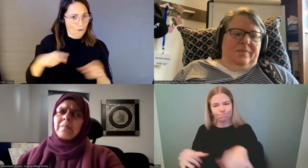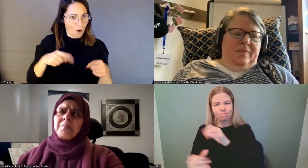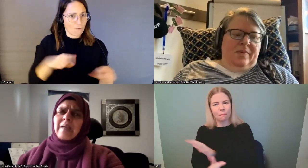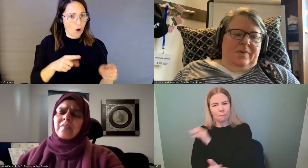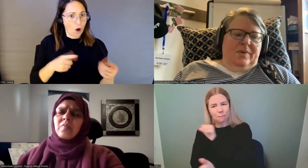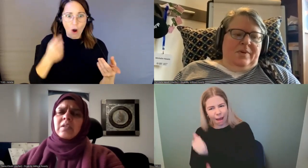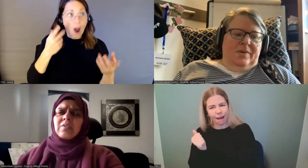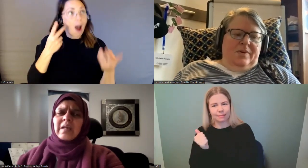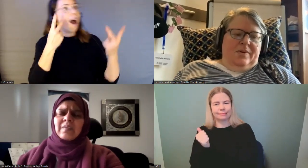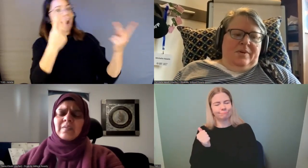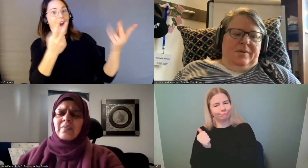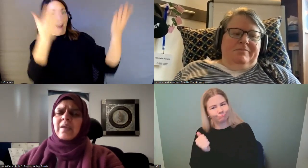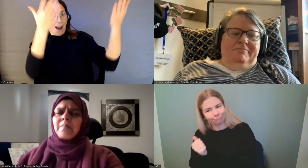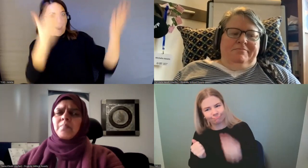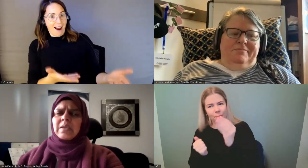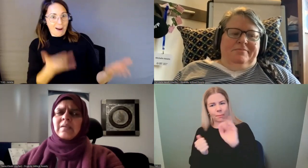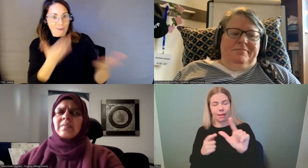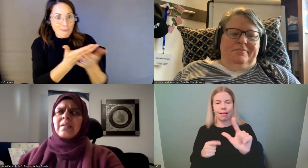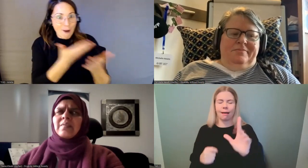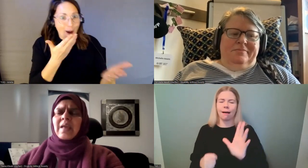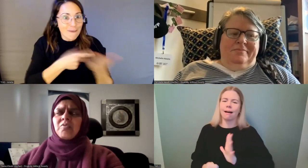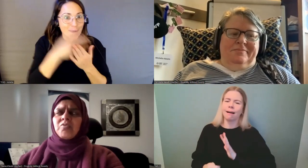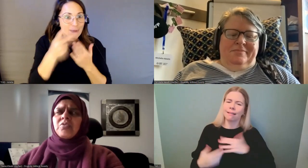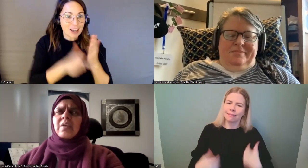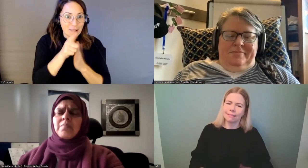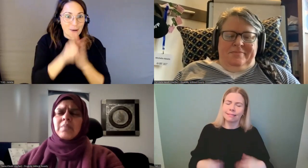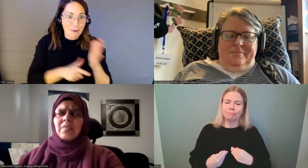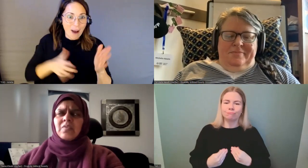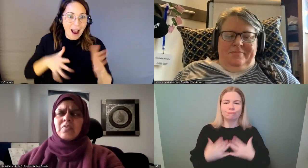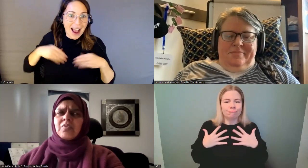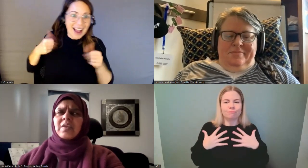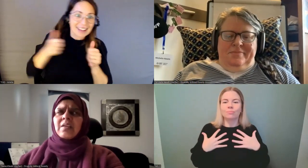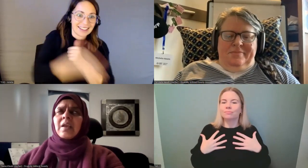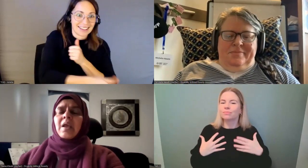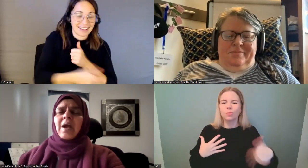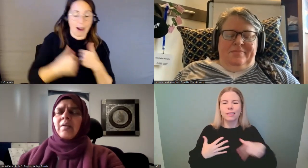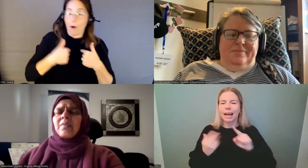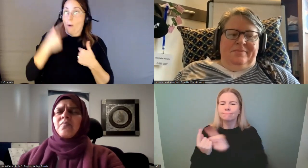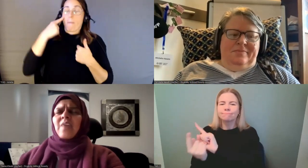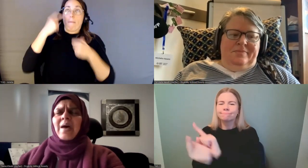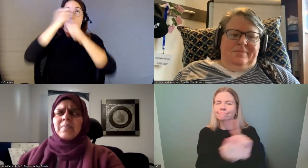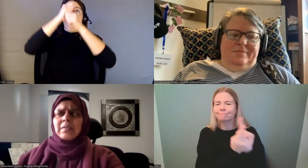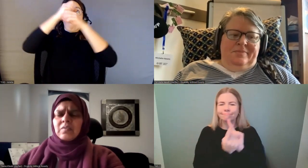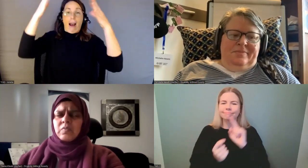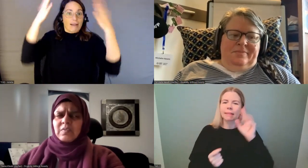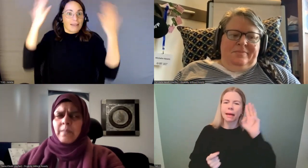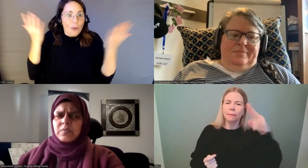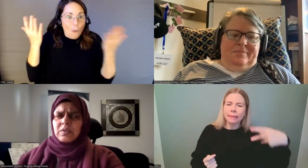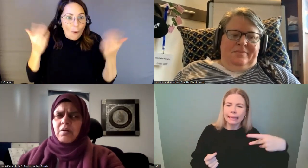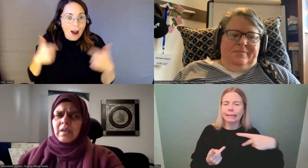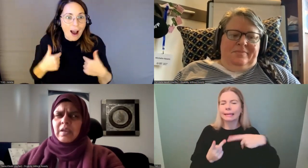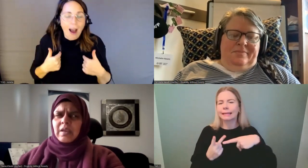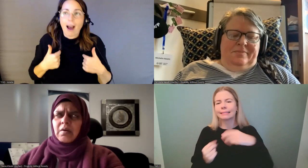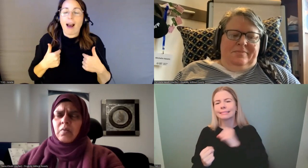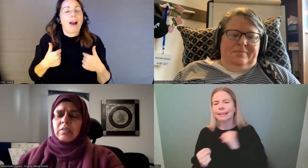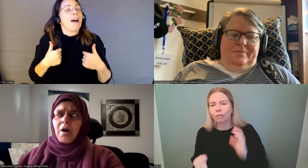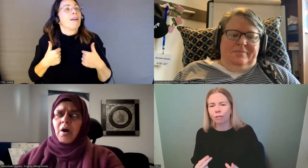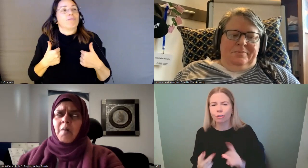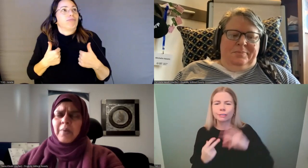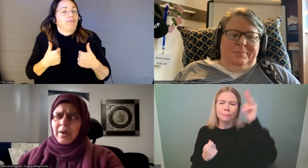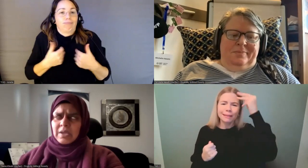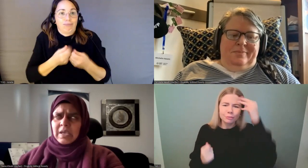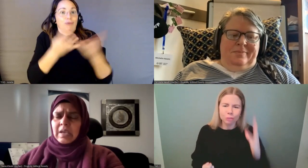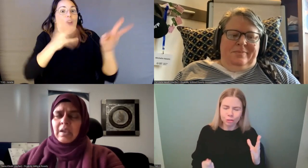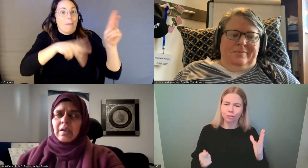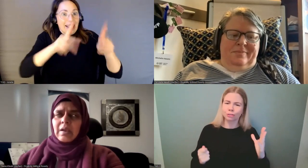high. We met with dozens of MPs and senators and ministers and held a fabulous reception on the Hill with